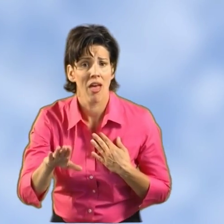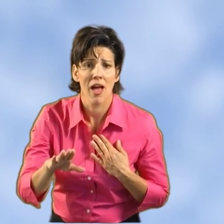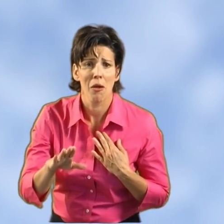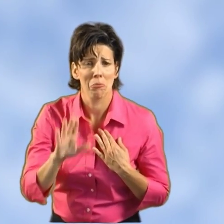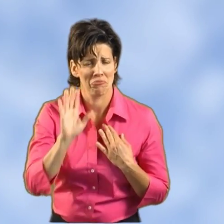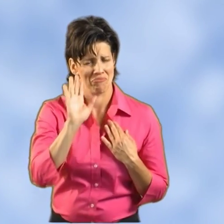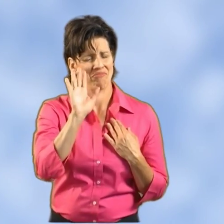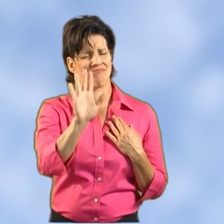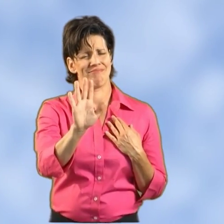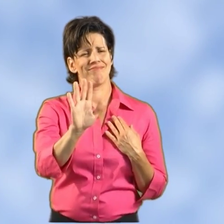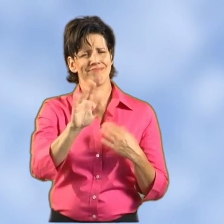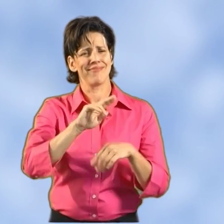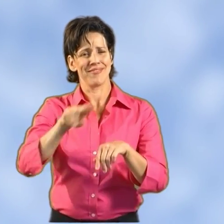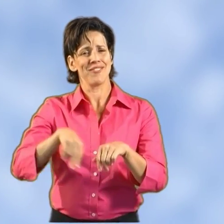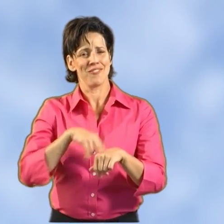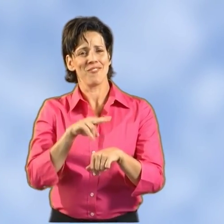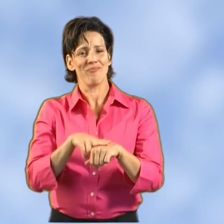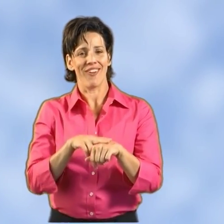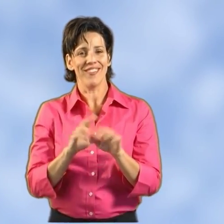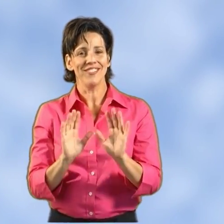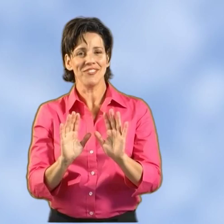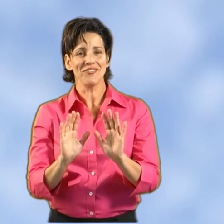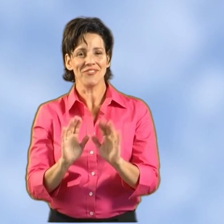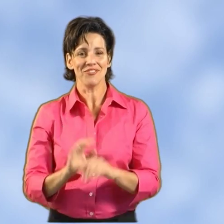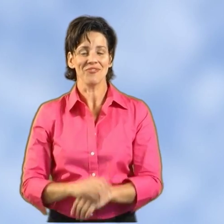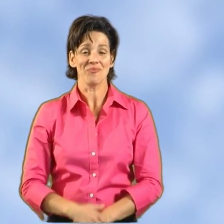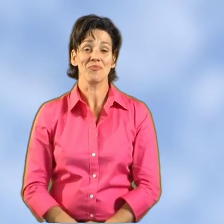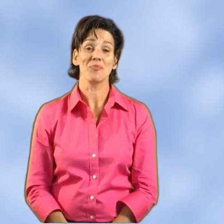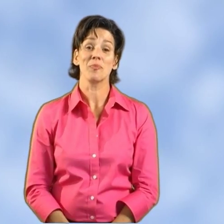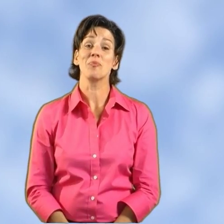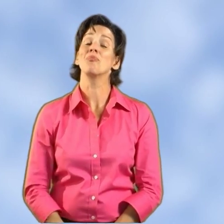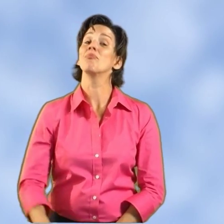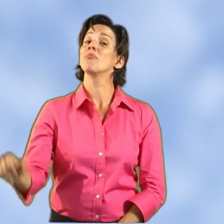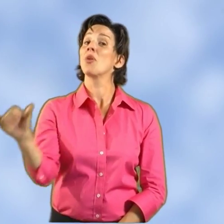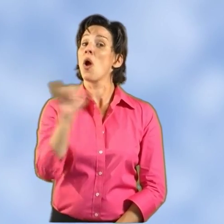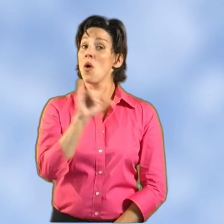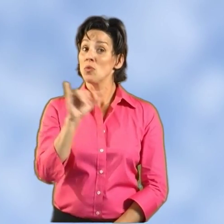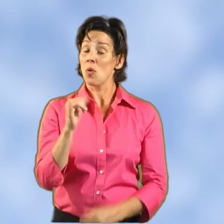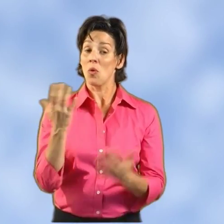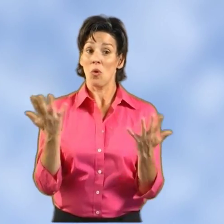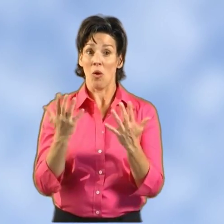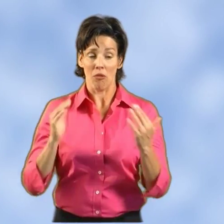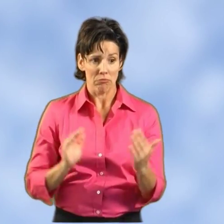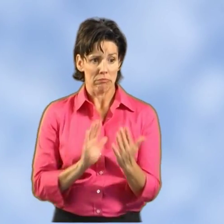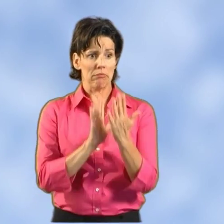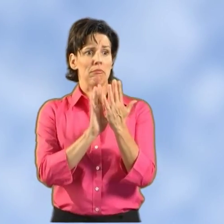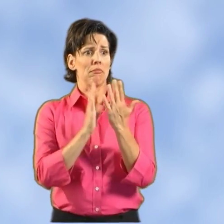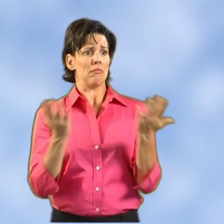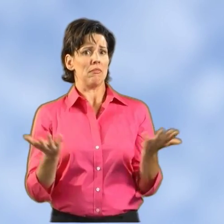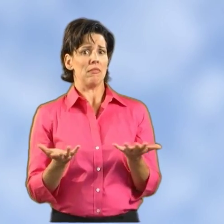particularly once treatment ends. This is normal. There can also be